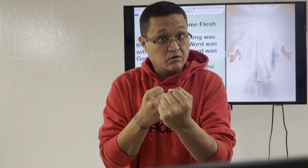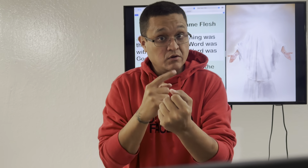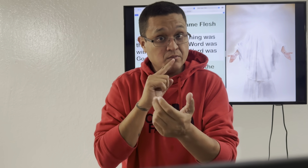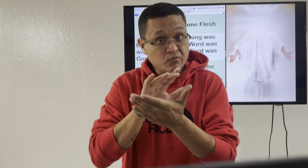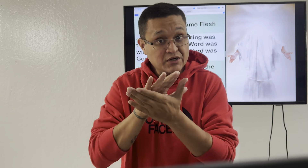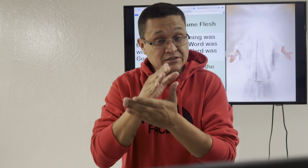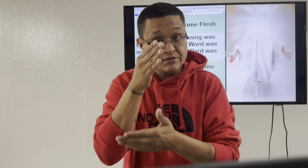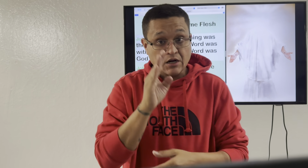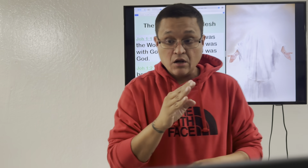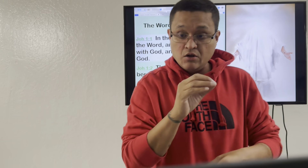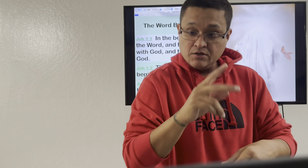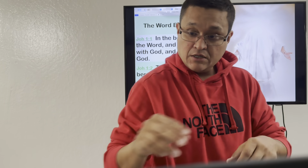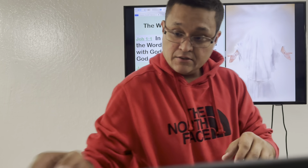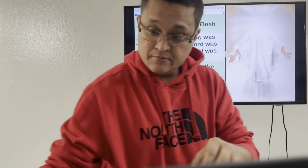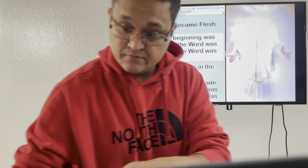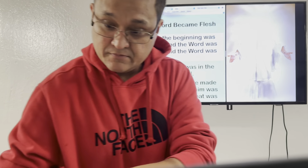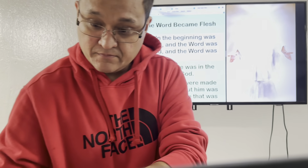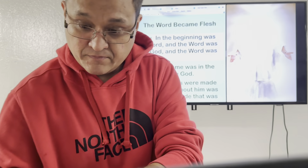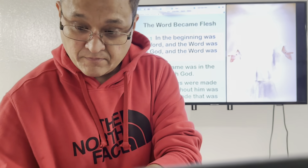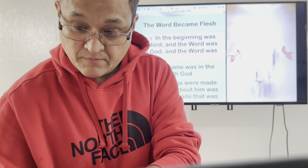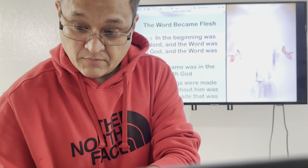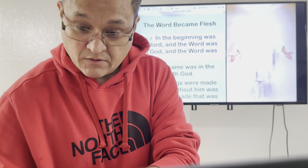And those words are powerful, praise God.